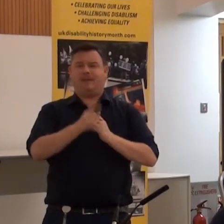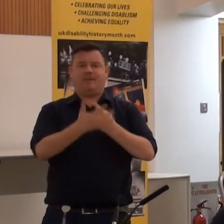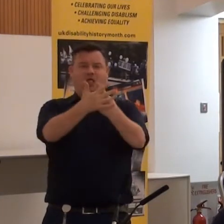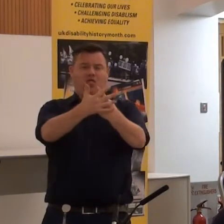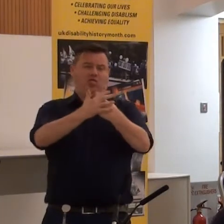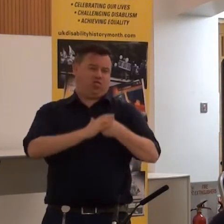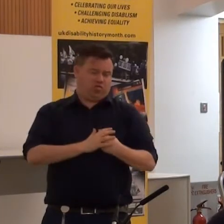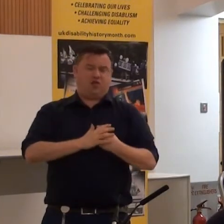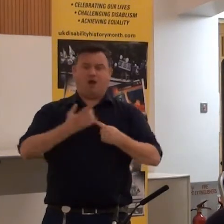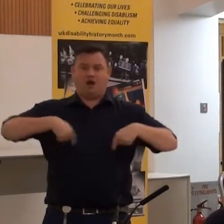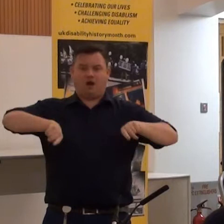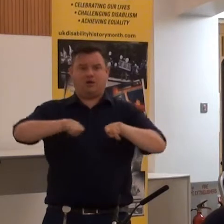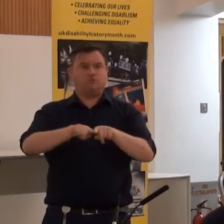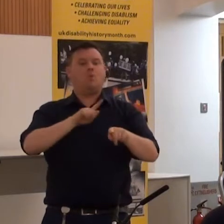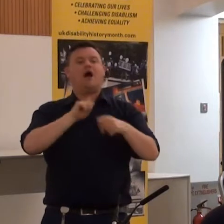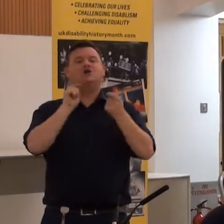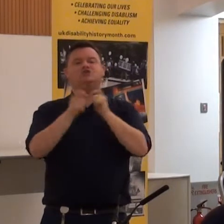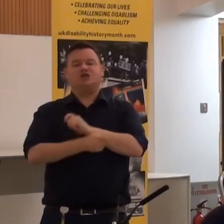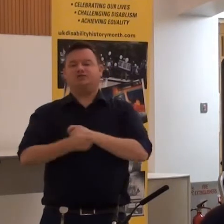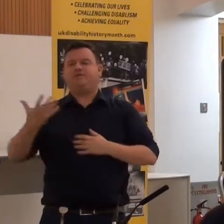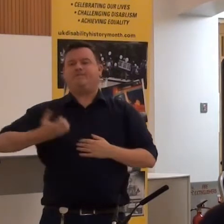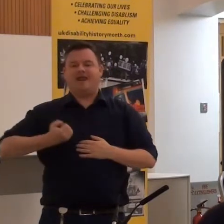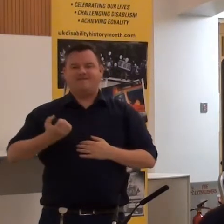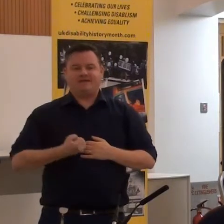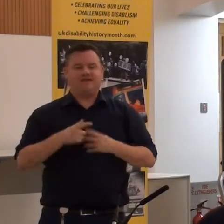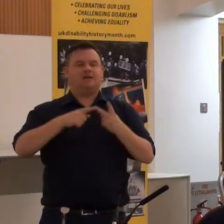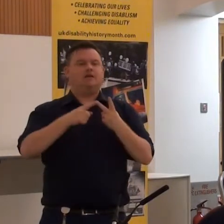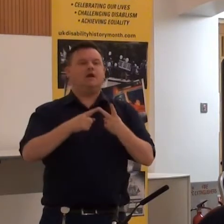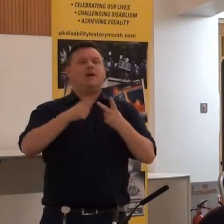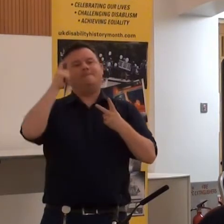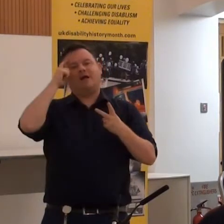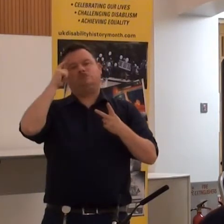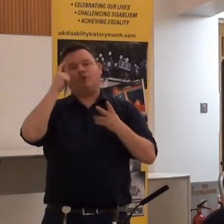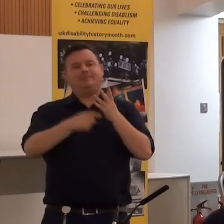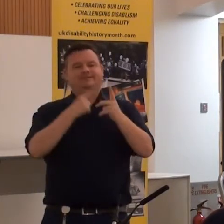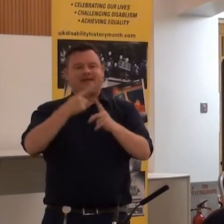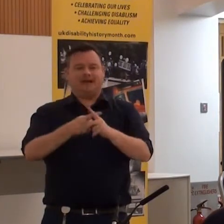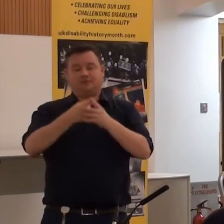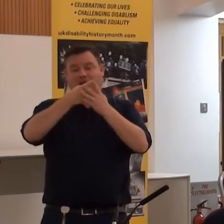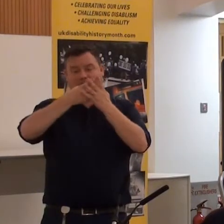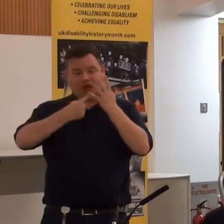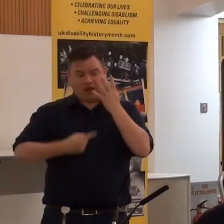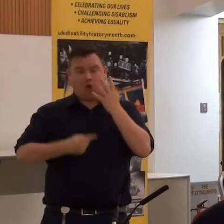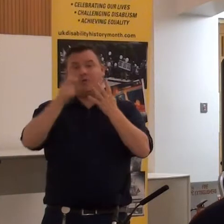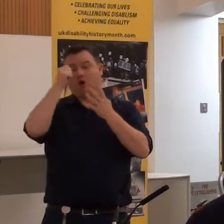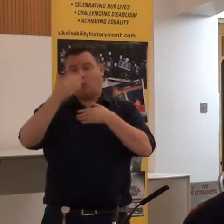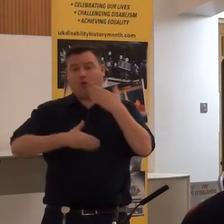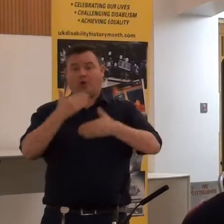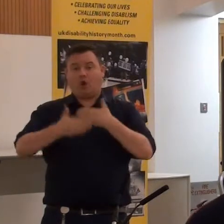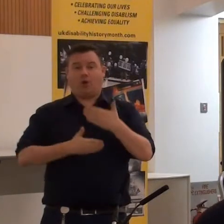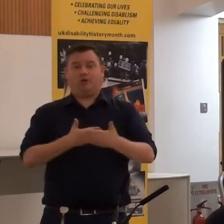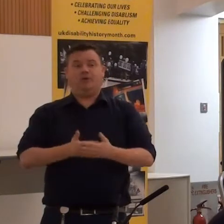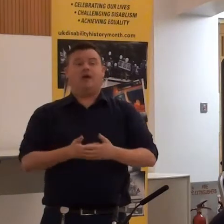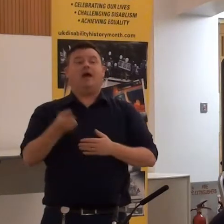by this government with all the changes to benefits, the bloody bedroom tax, all the things that we know is going on.